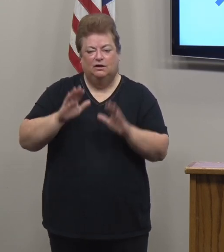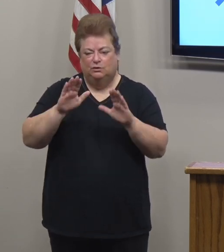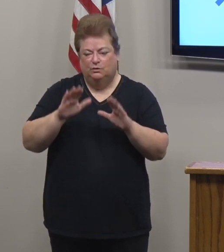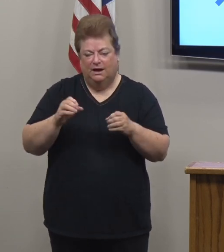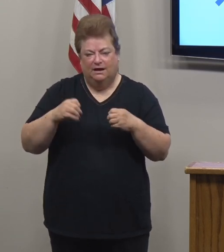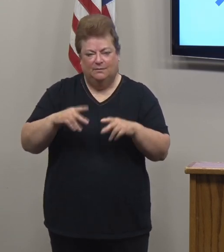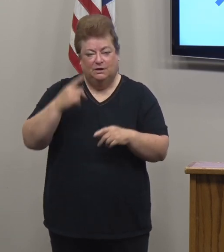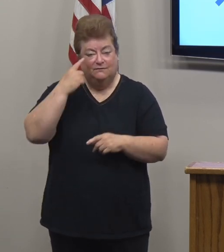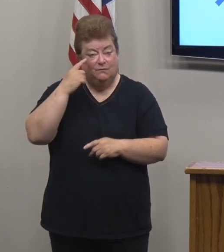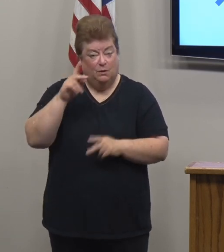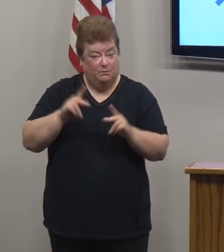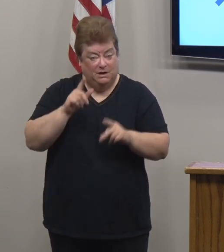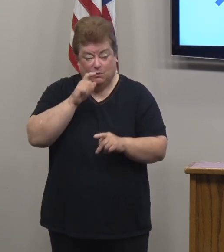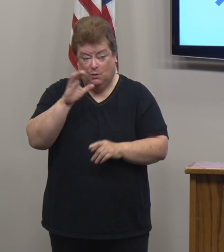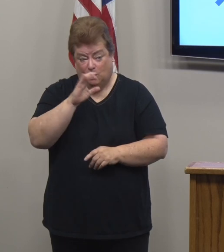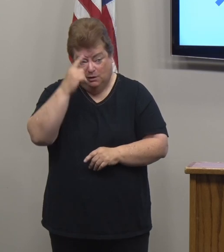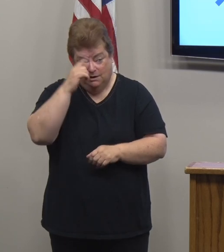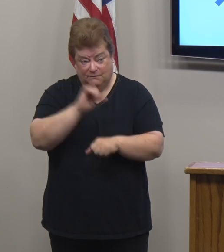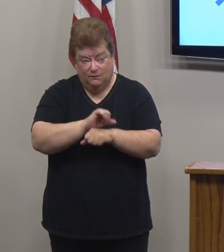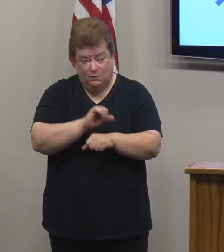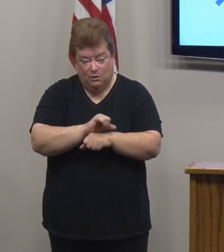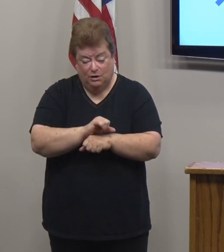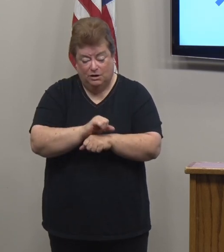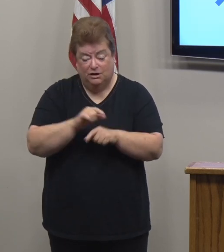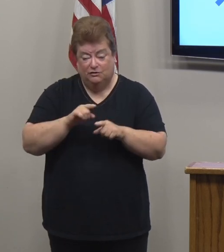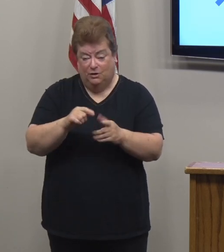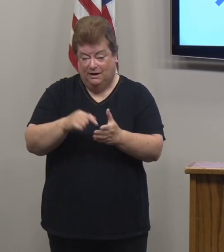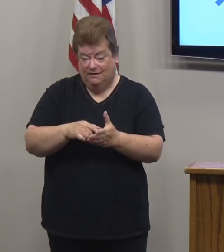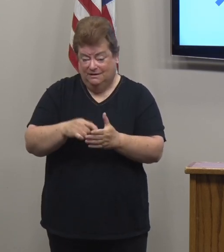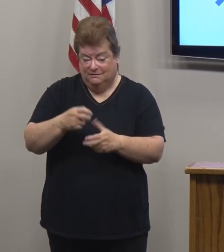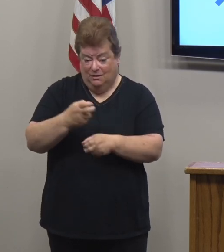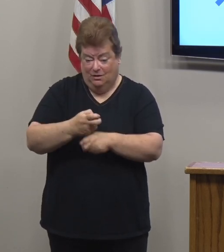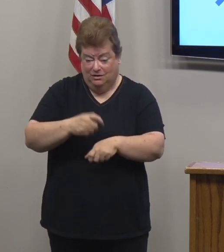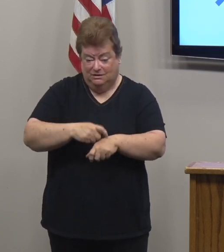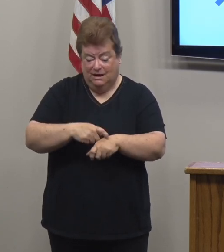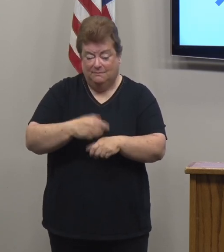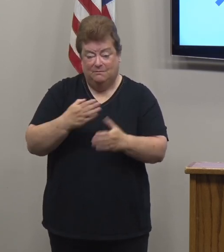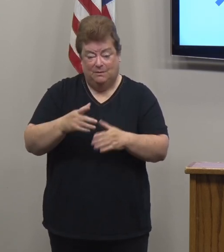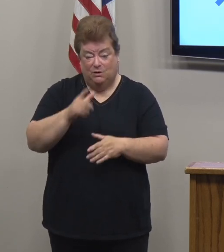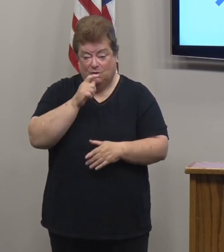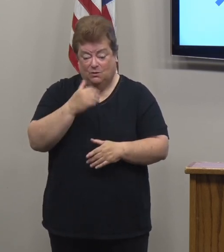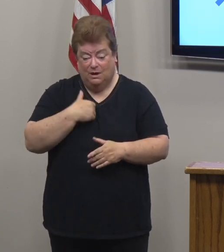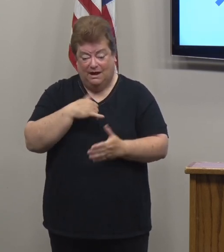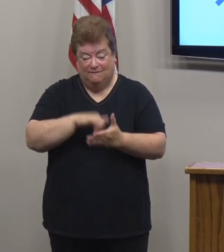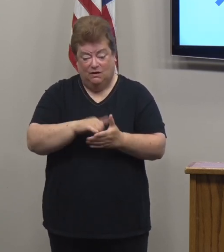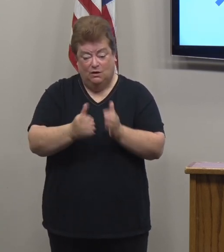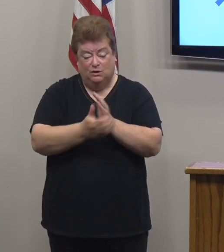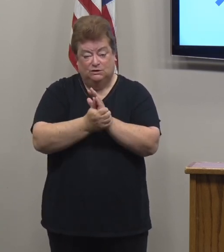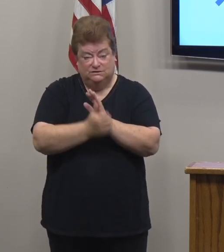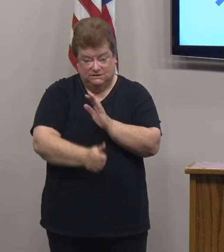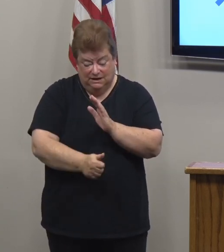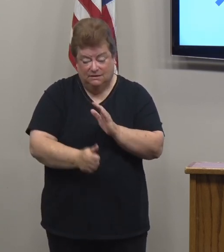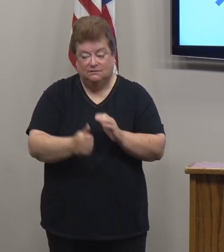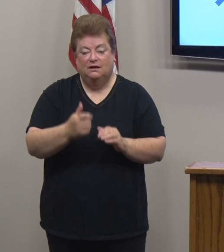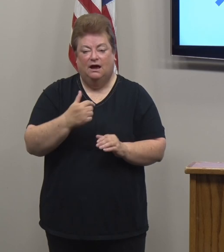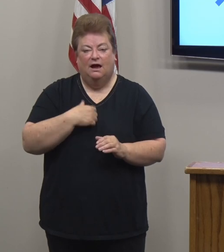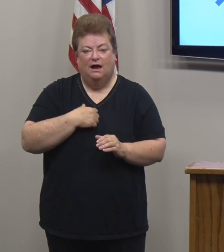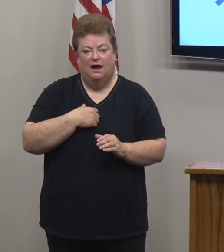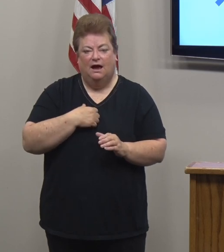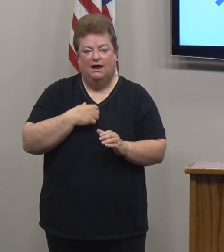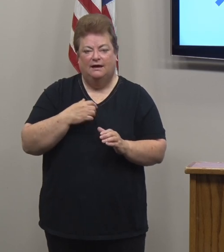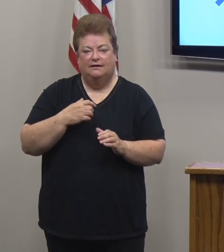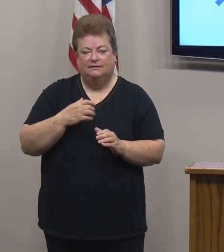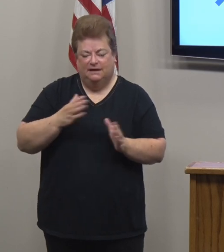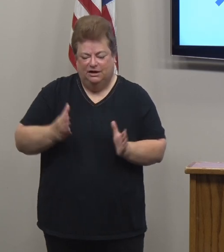who might be looking for employment in this difficult time that might have those skills. I encourage them to contact